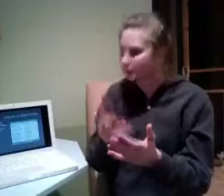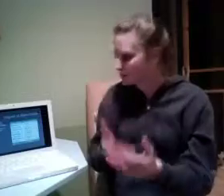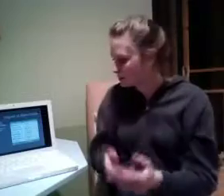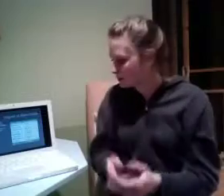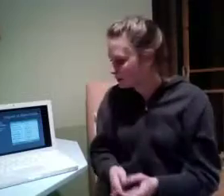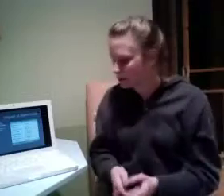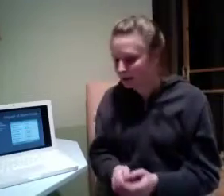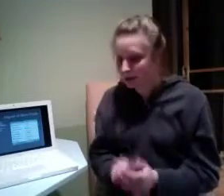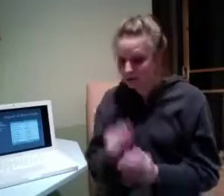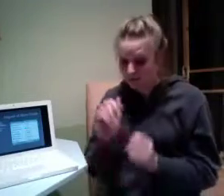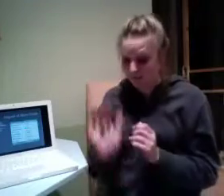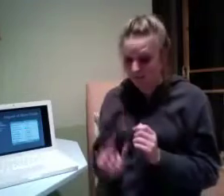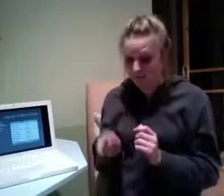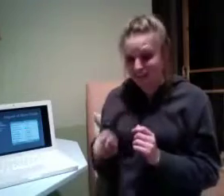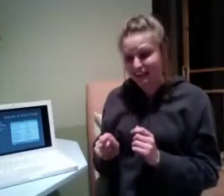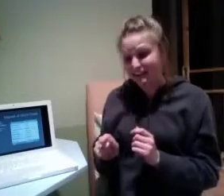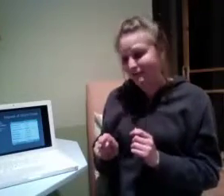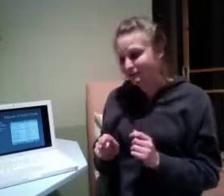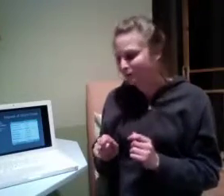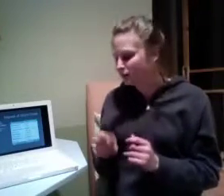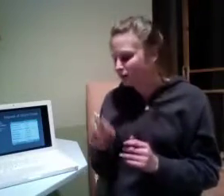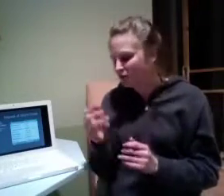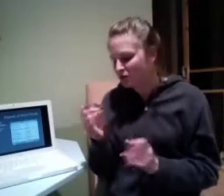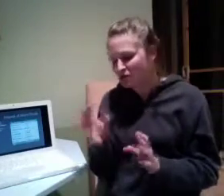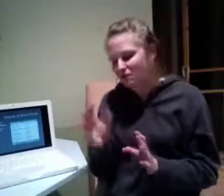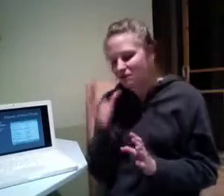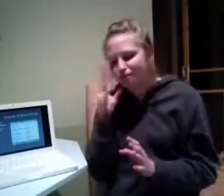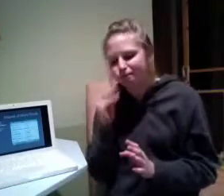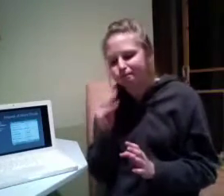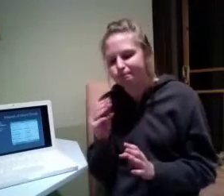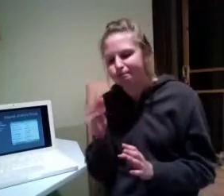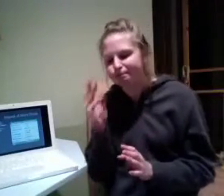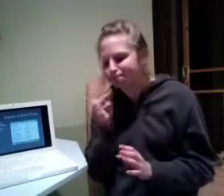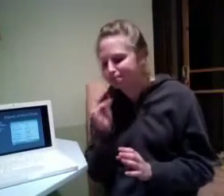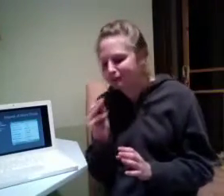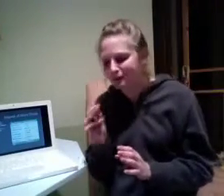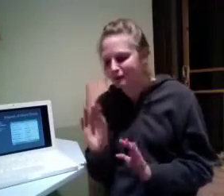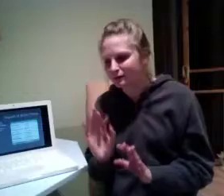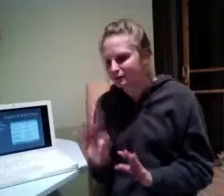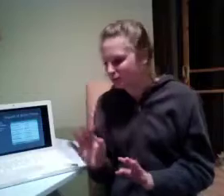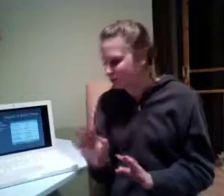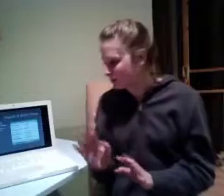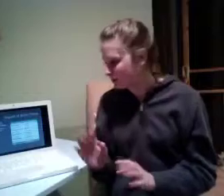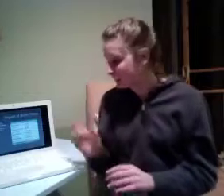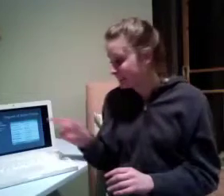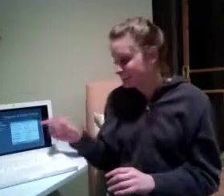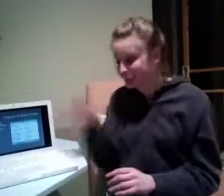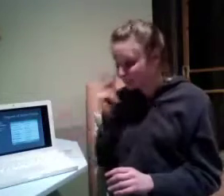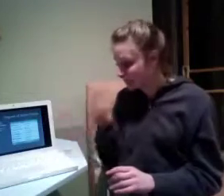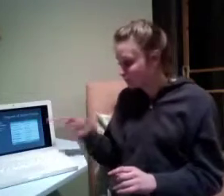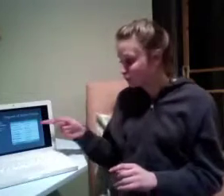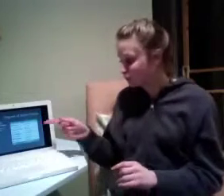and the slaves themselves, it's a terrible experience. You can see over here on the right, we have the African region